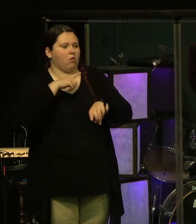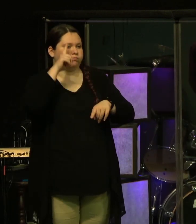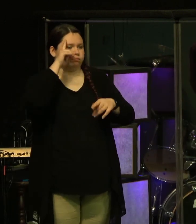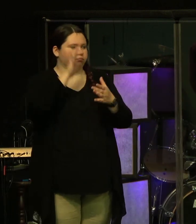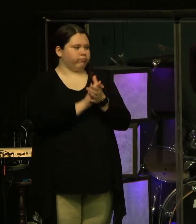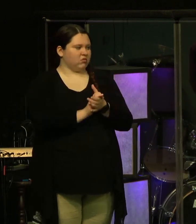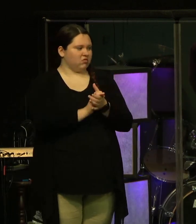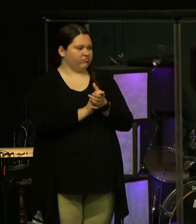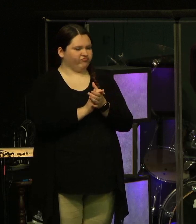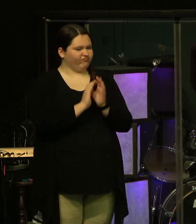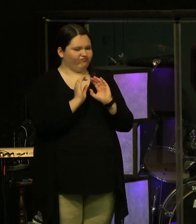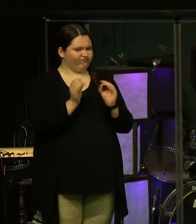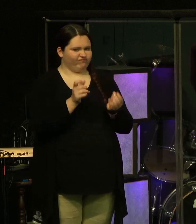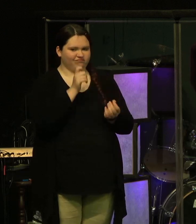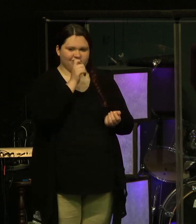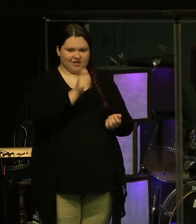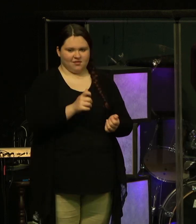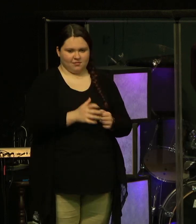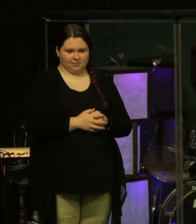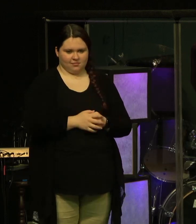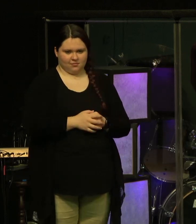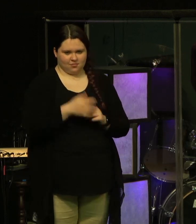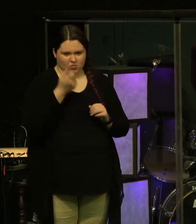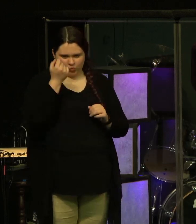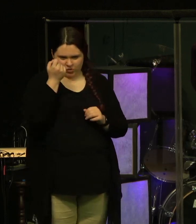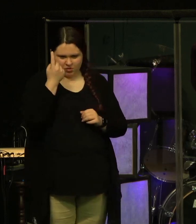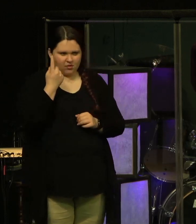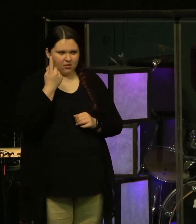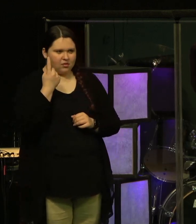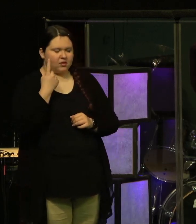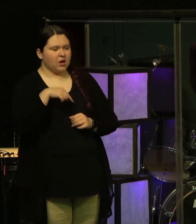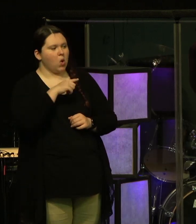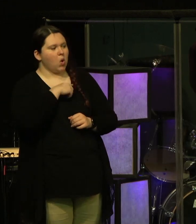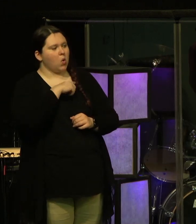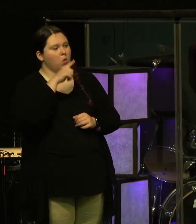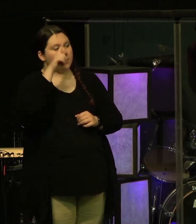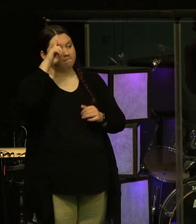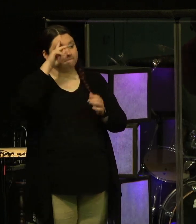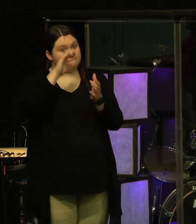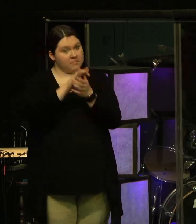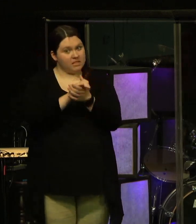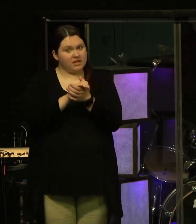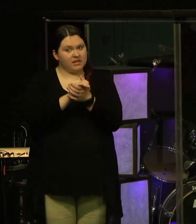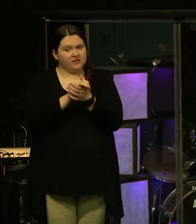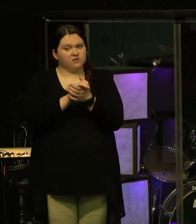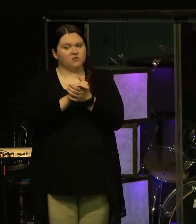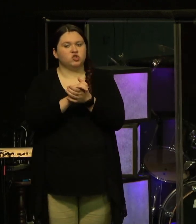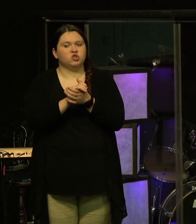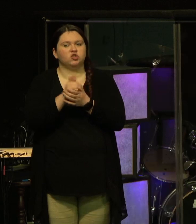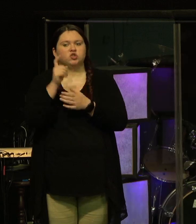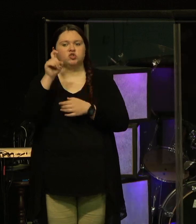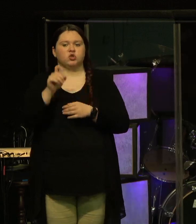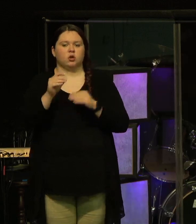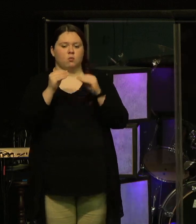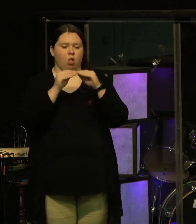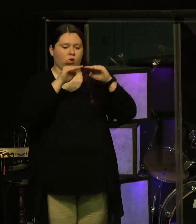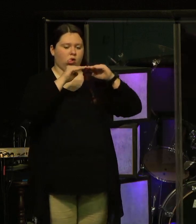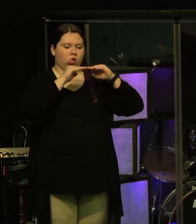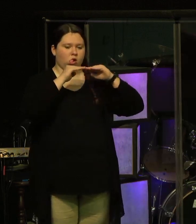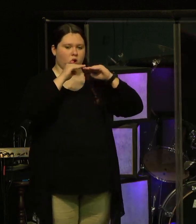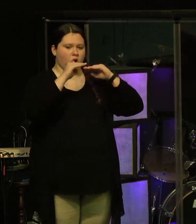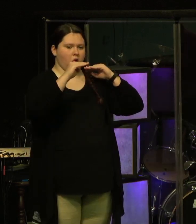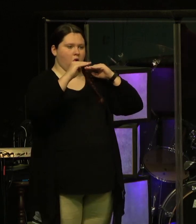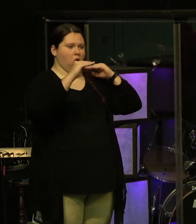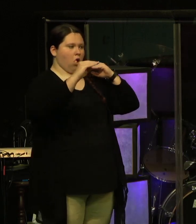right back down. You see what I'm saying? Our believing should be a lot more steady than that.